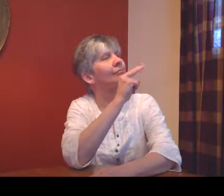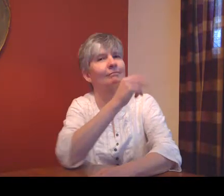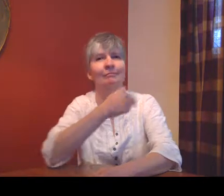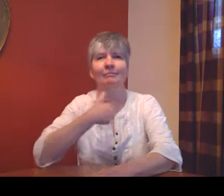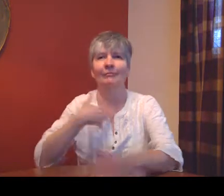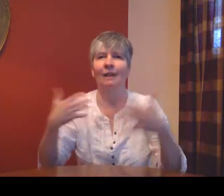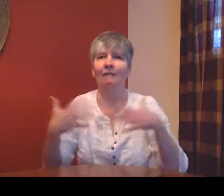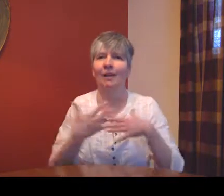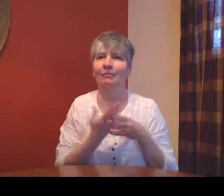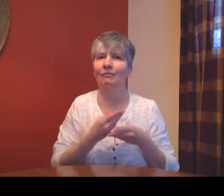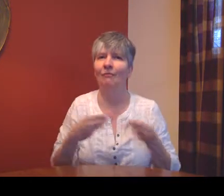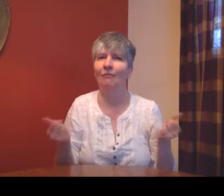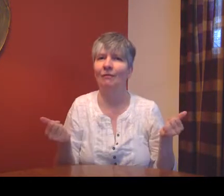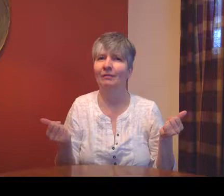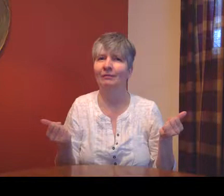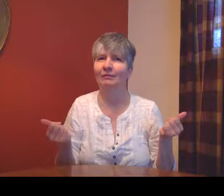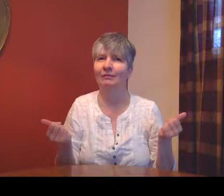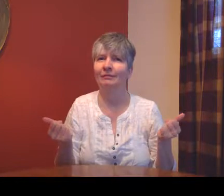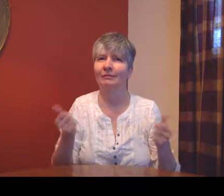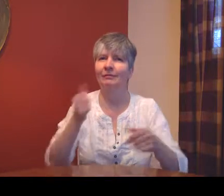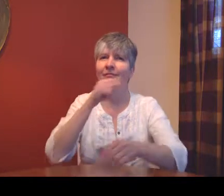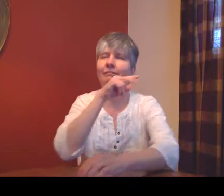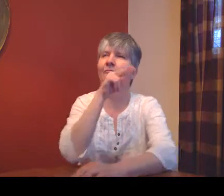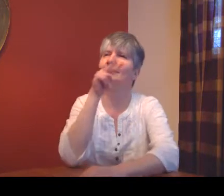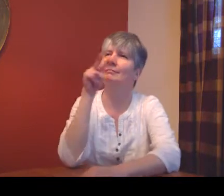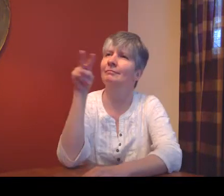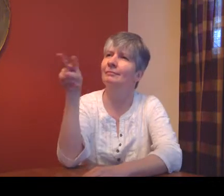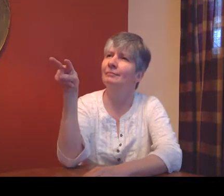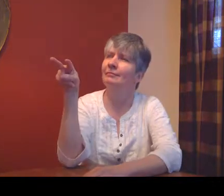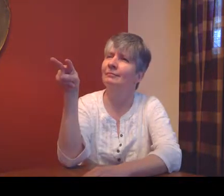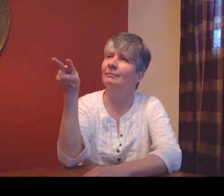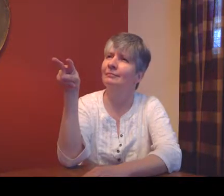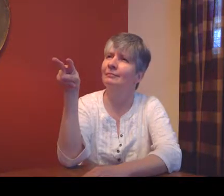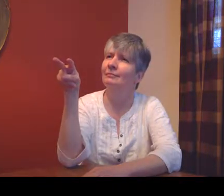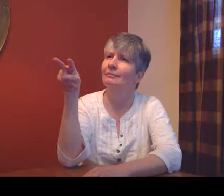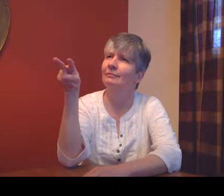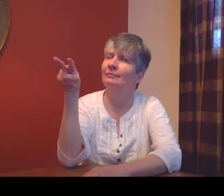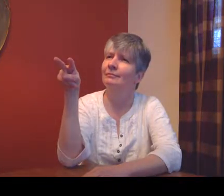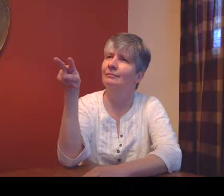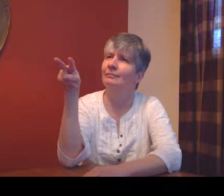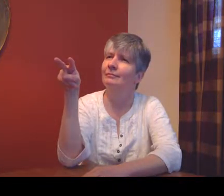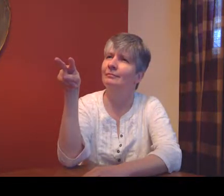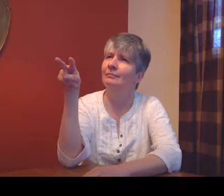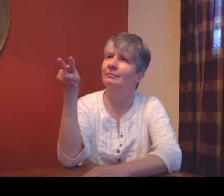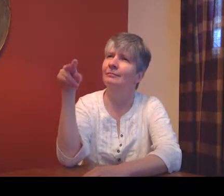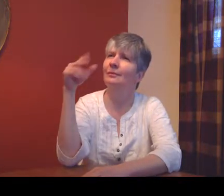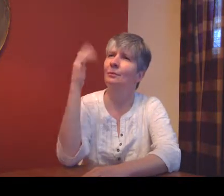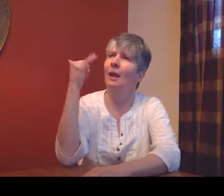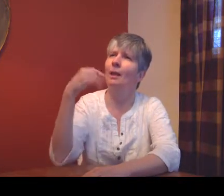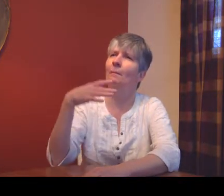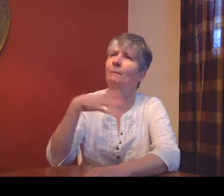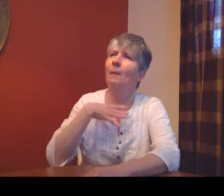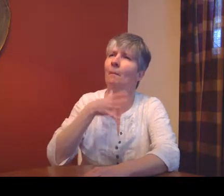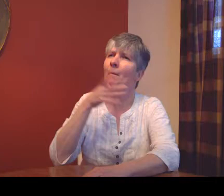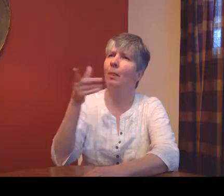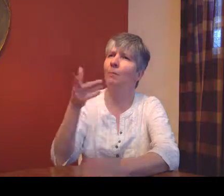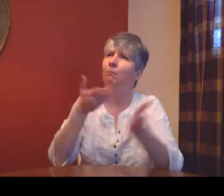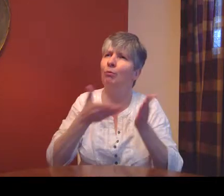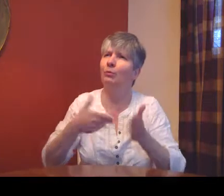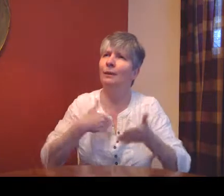I looked at the crucifix. I wasn't afraid anymore. I looked at my mother. Why did my mother